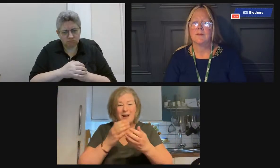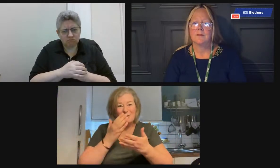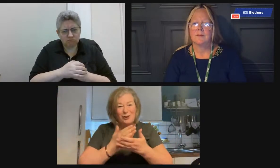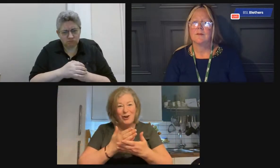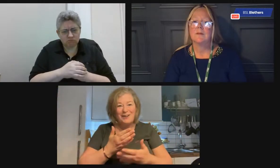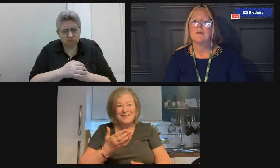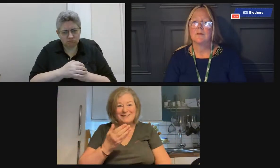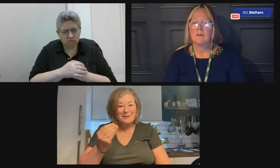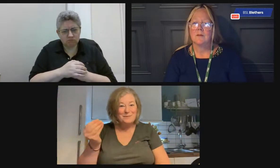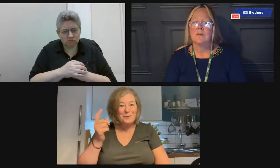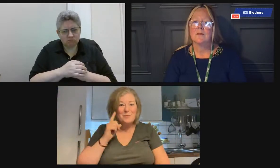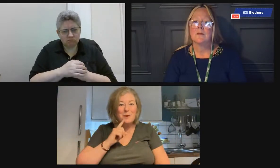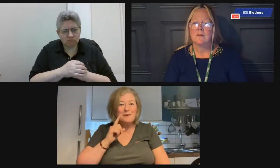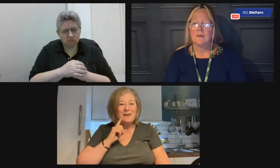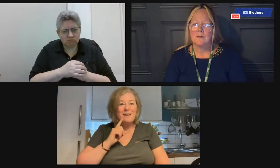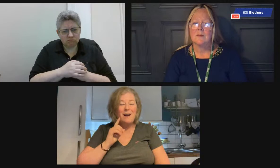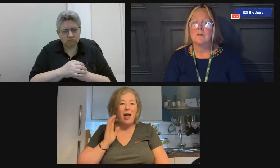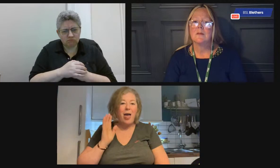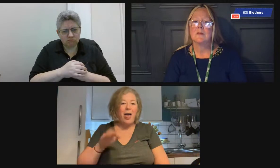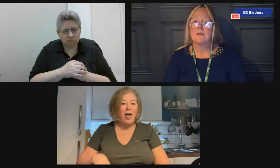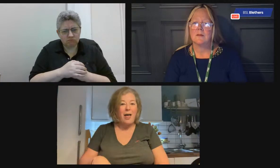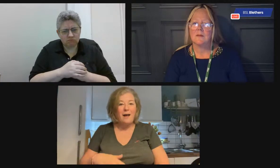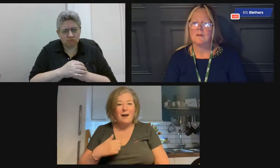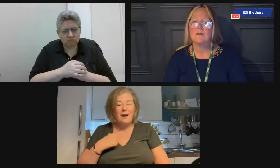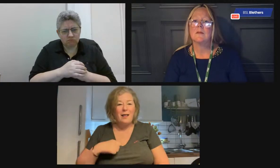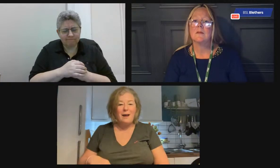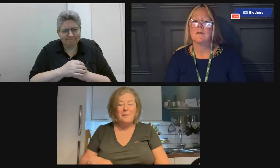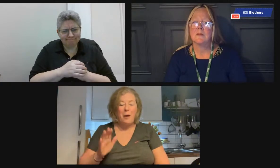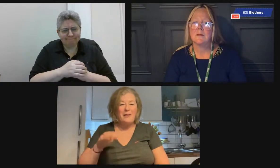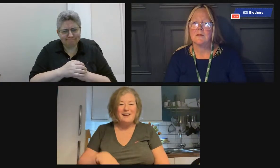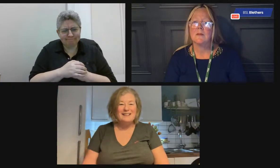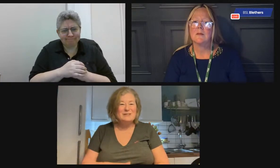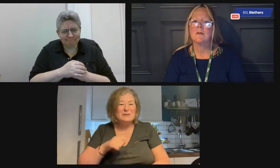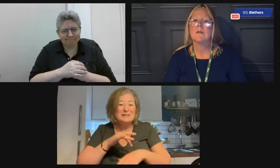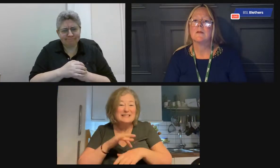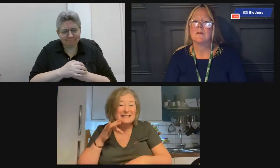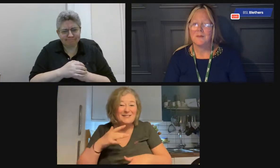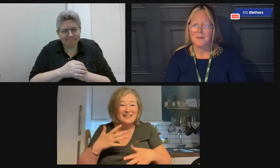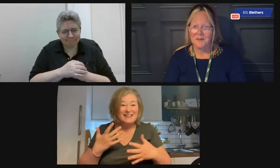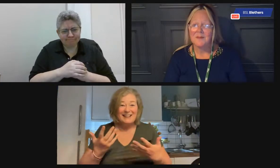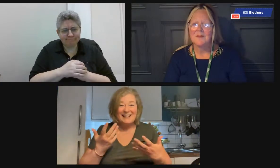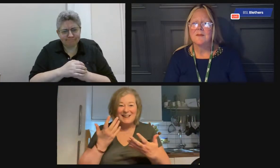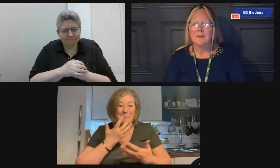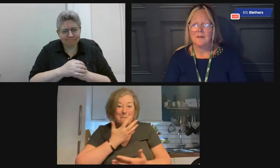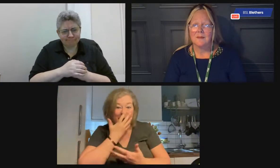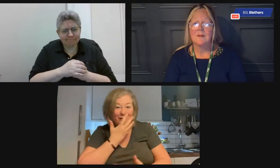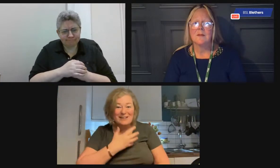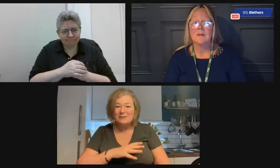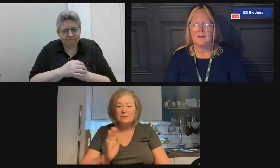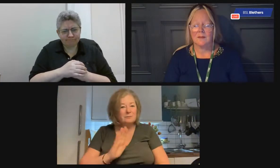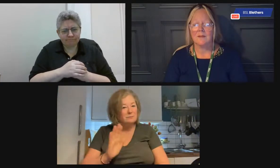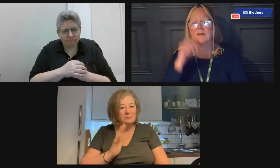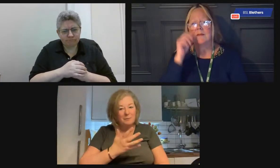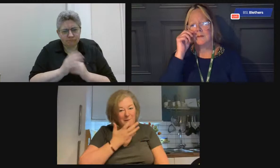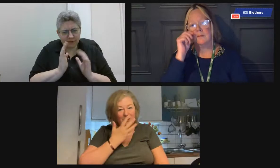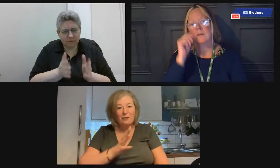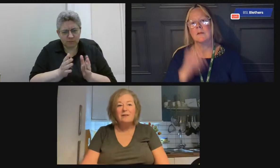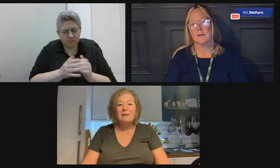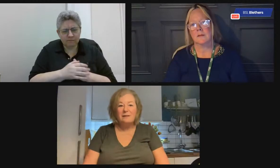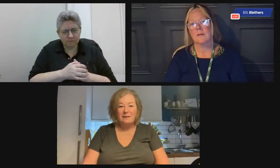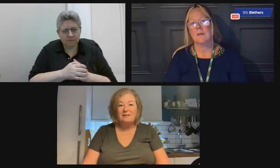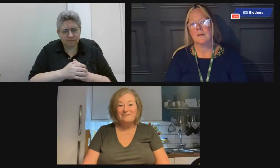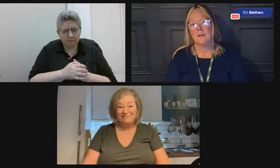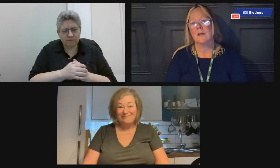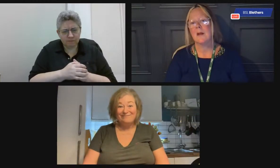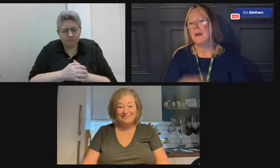breasts, please have a feel and check them. Sometimes you feel you can't be bothered or